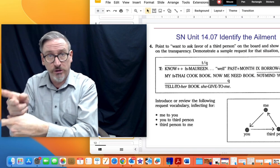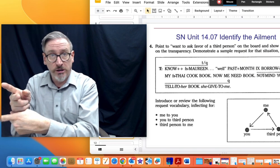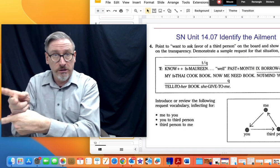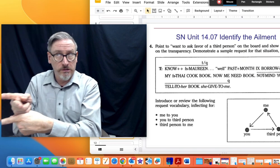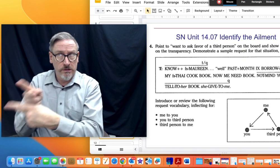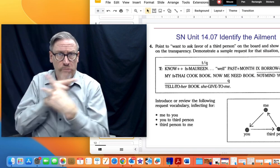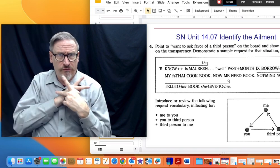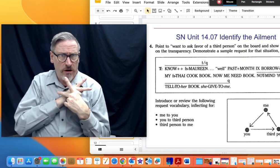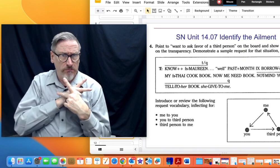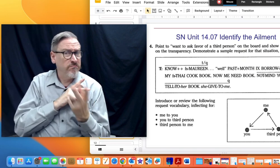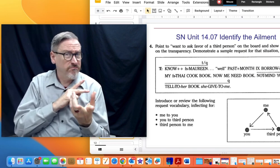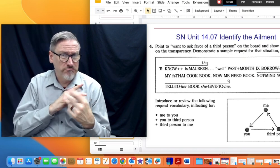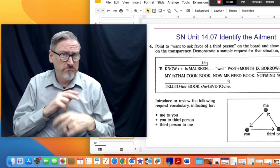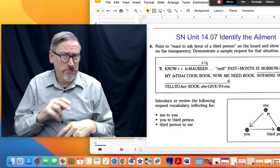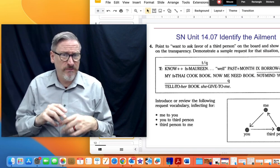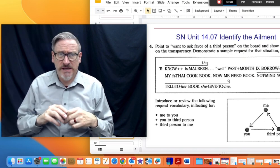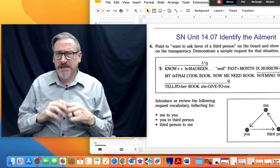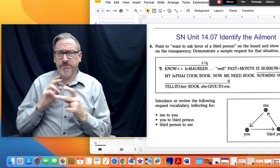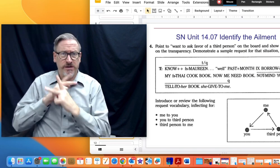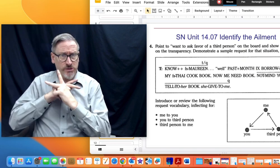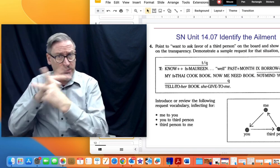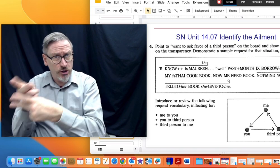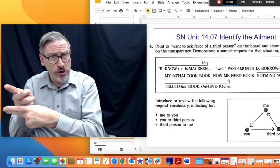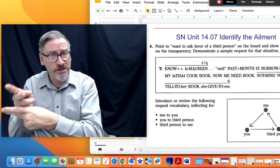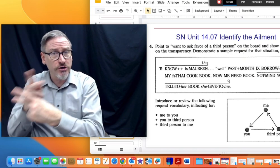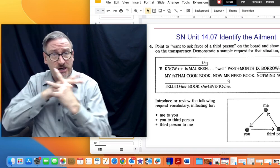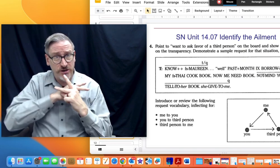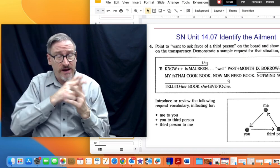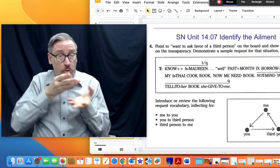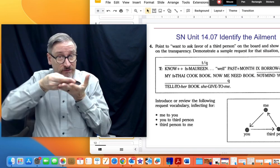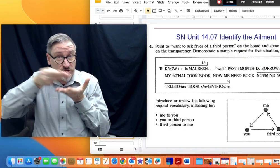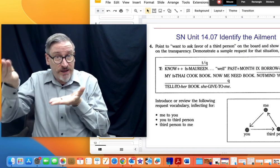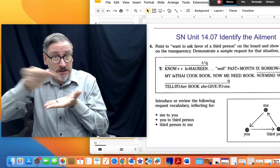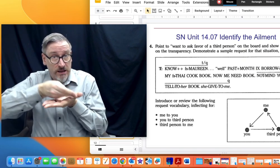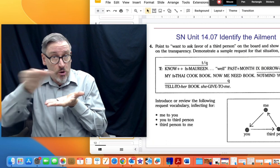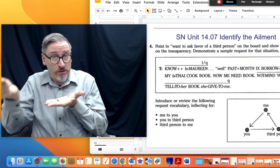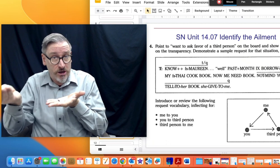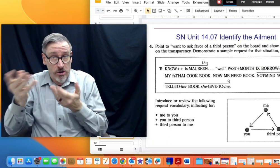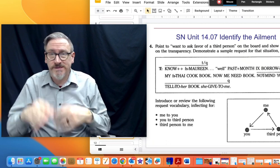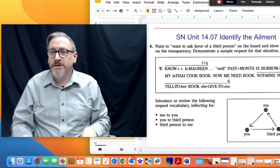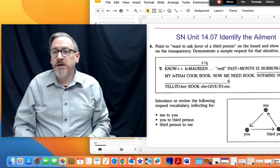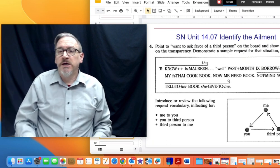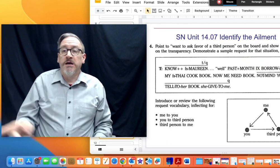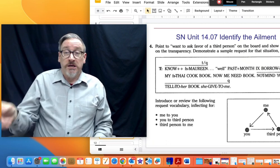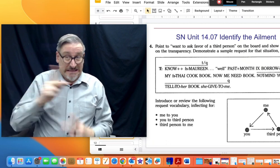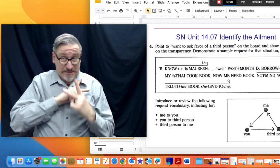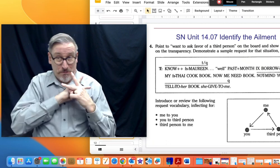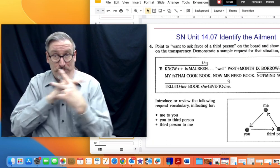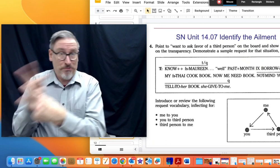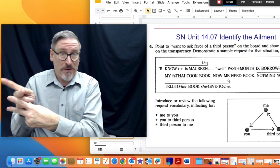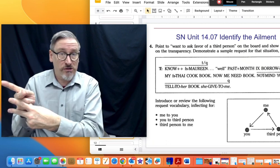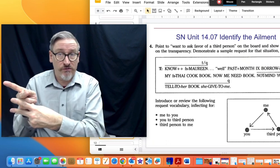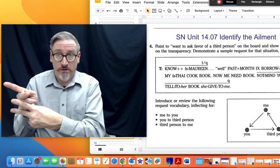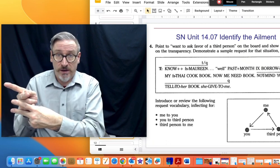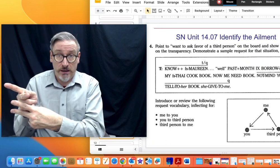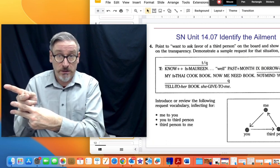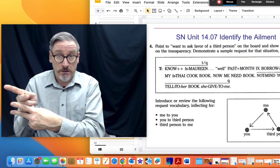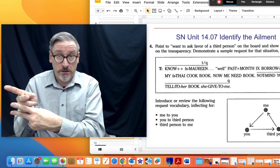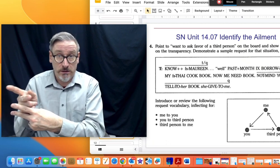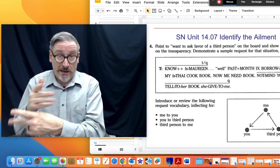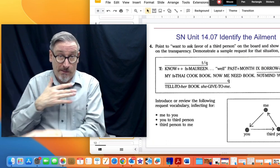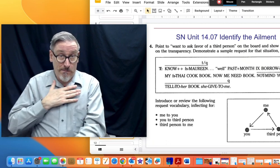to, loan from. Makes sense, right? So it goes in the direction that whatever's being loaned goes. Borrowed from